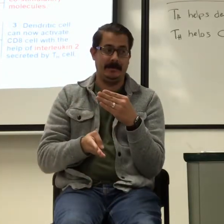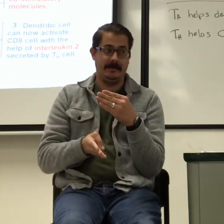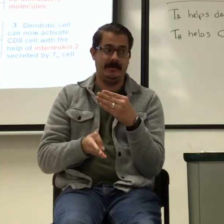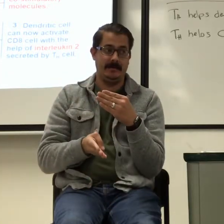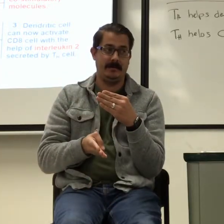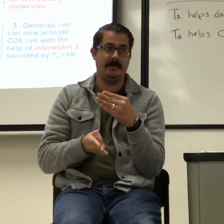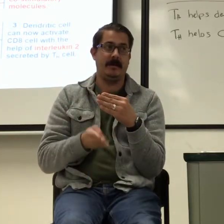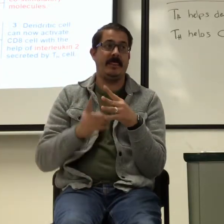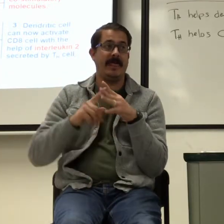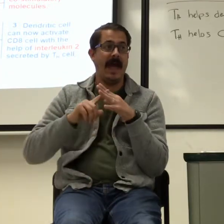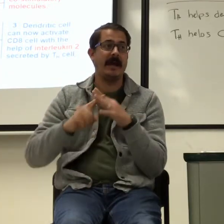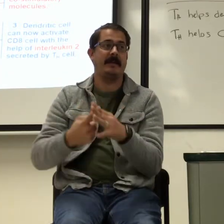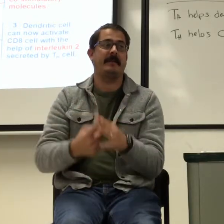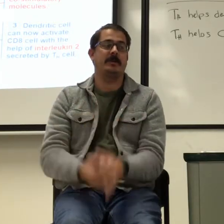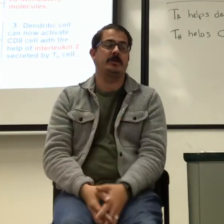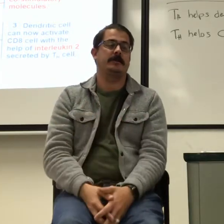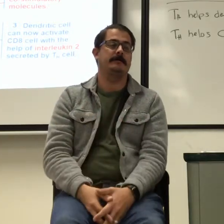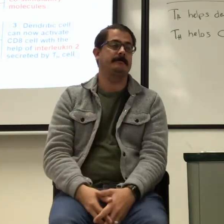its activation.